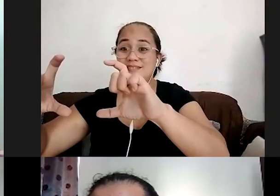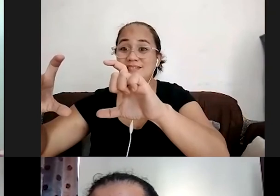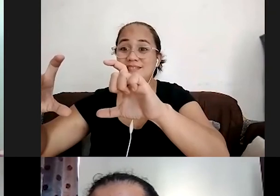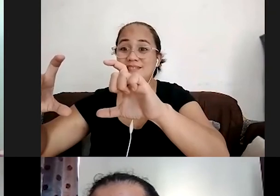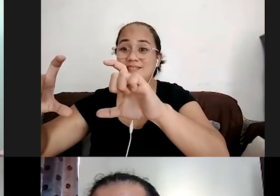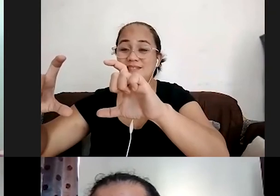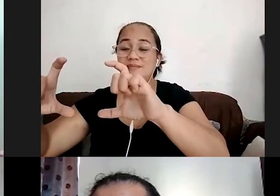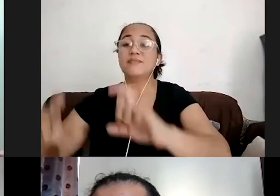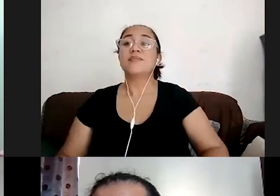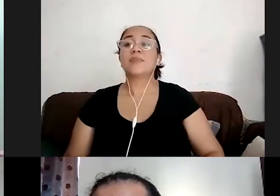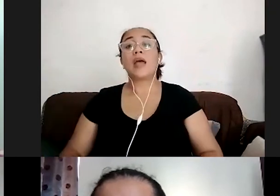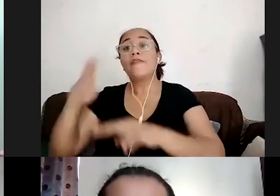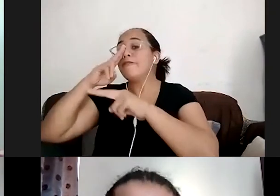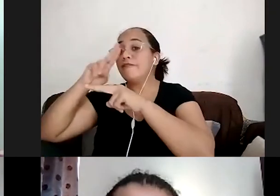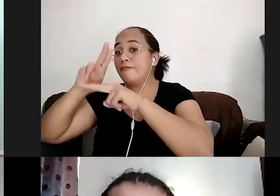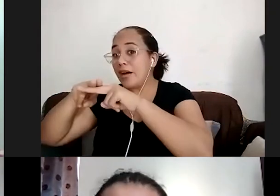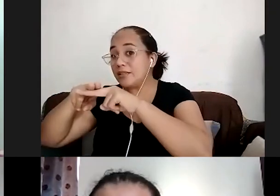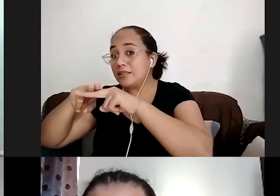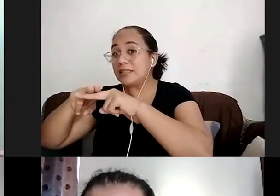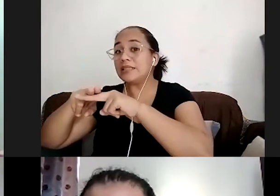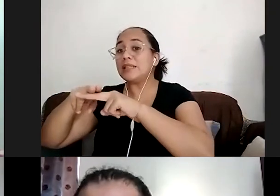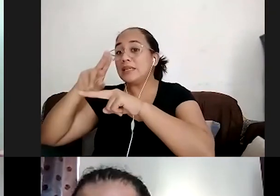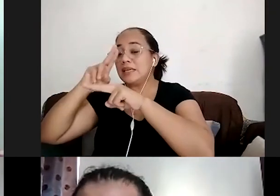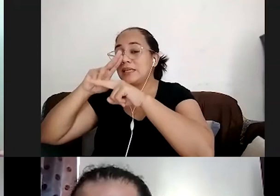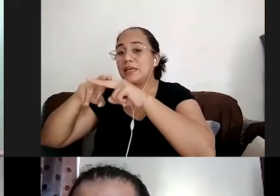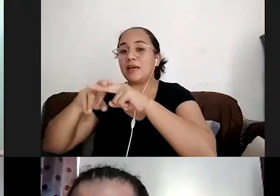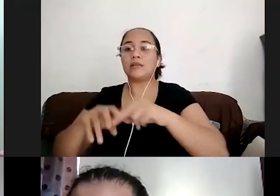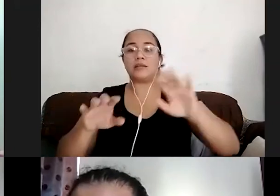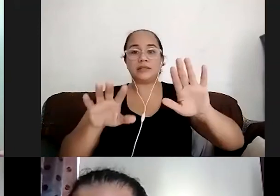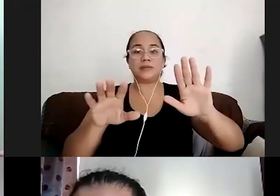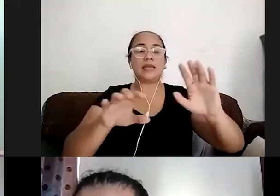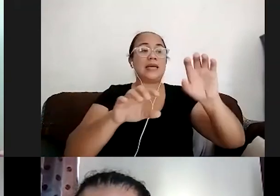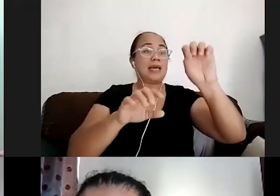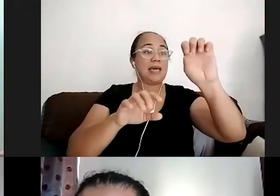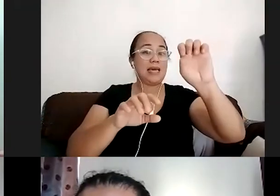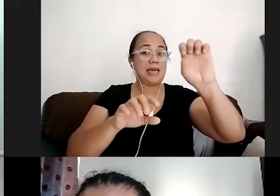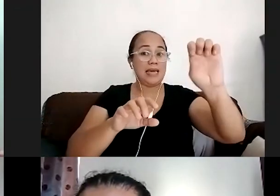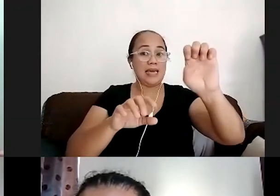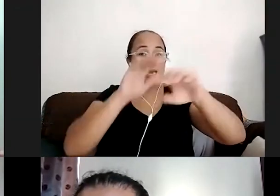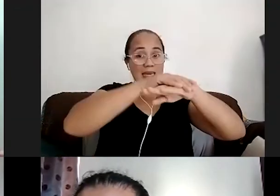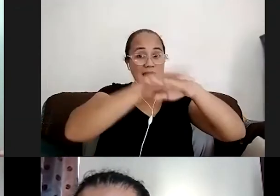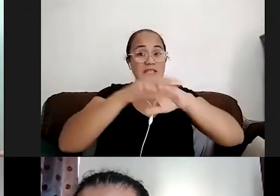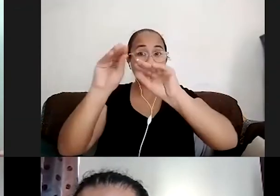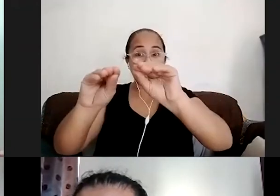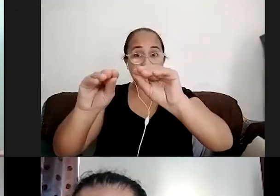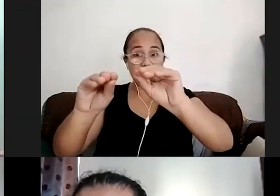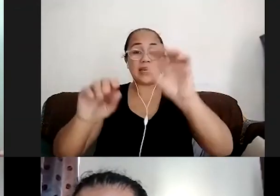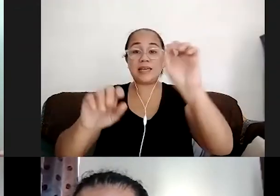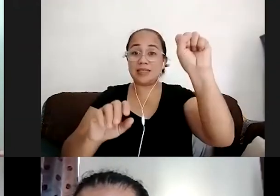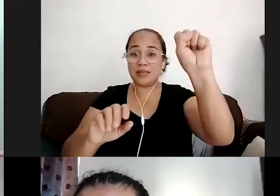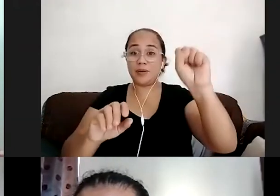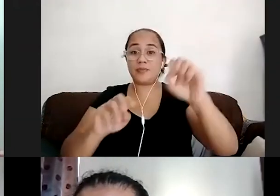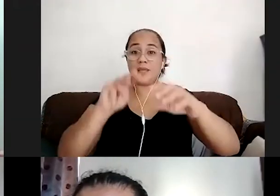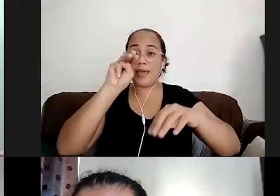And fun is teaching, English teaching is the subject of the main clause and fun is